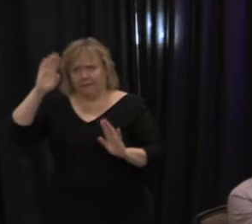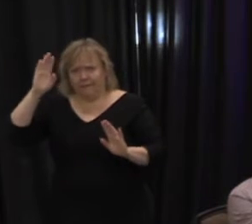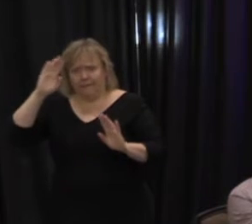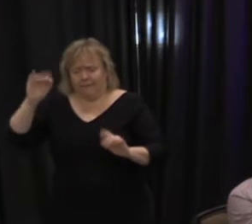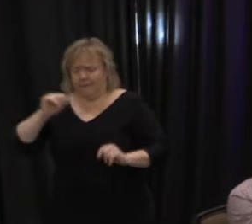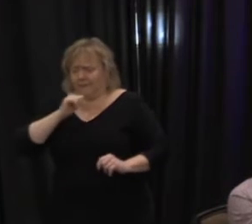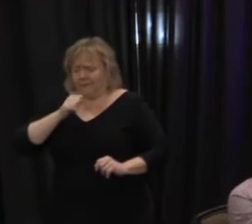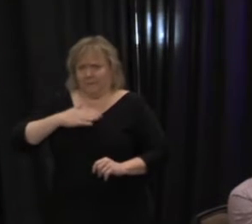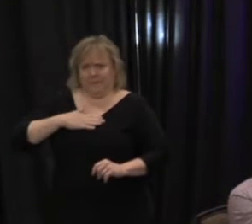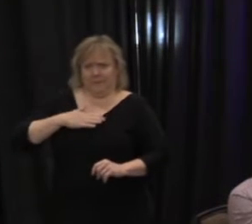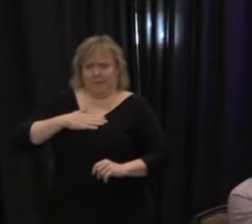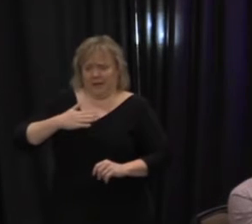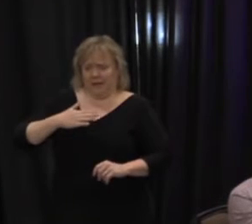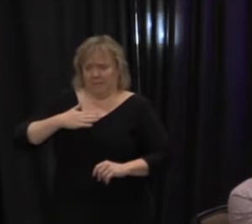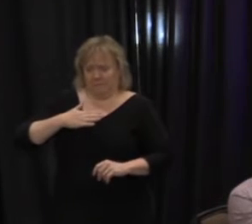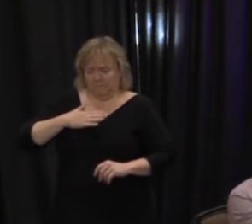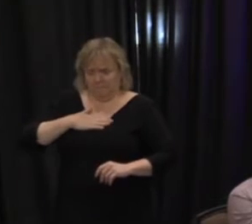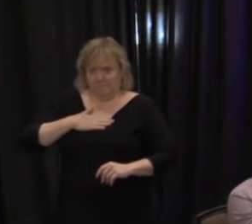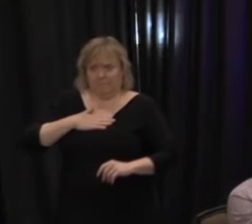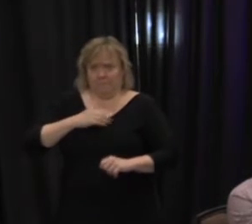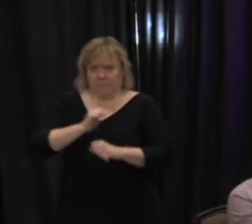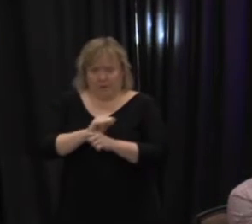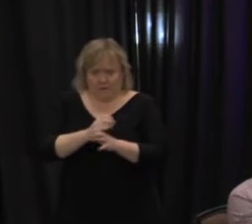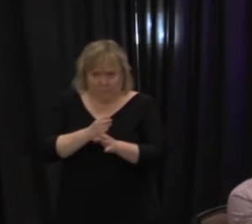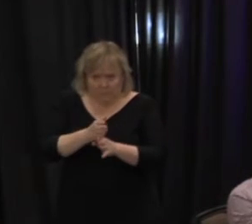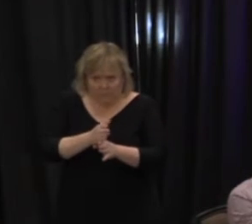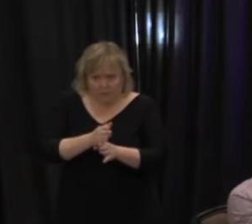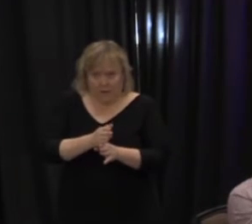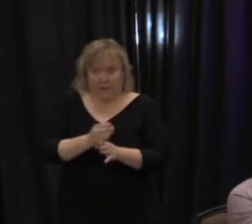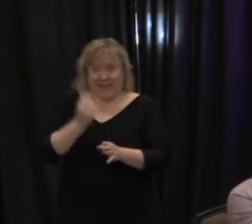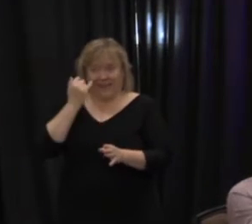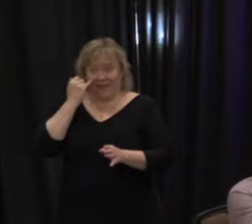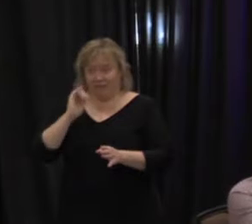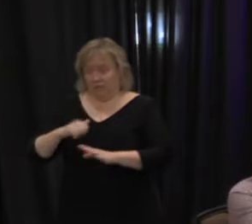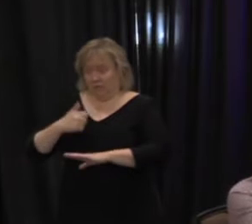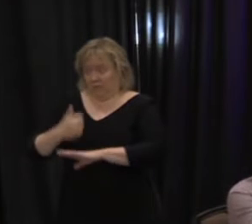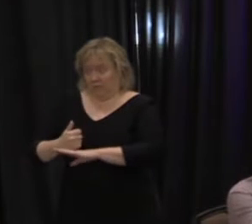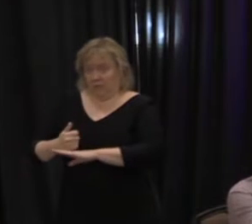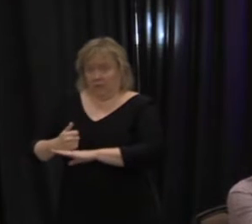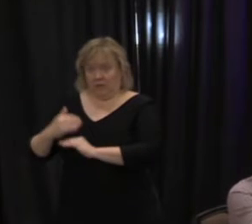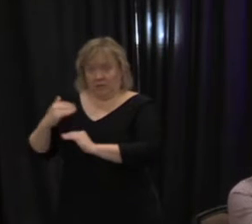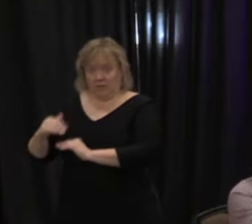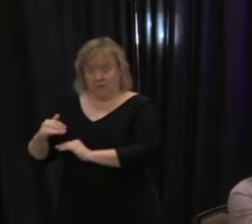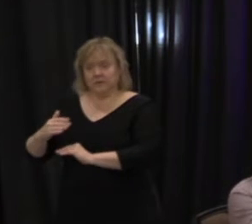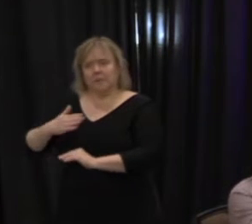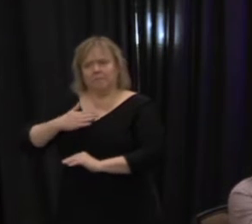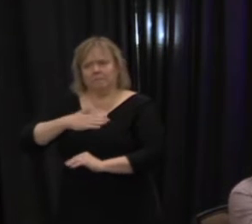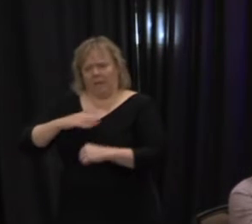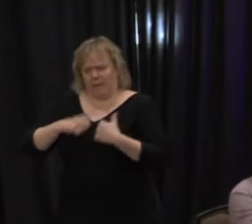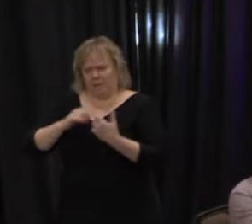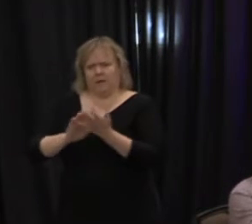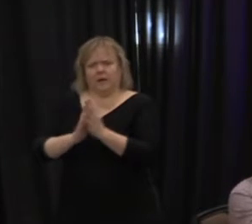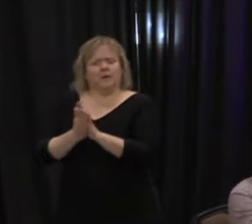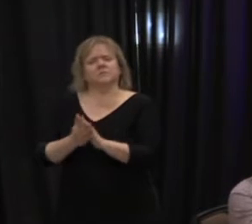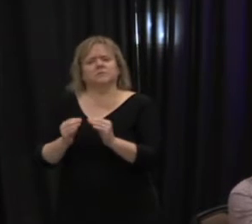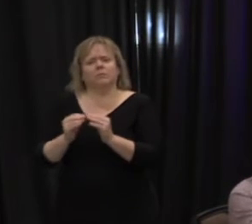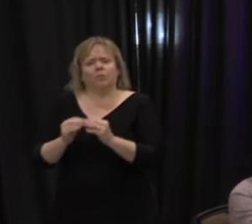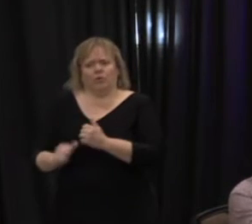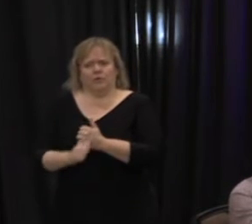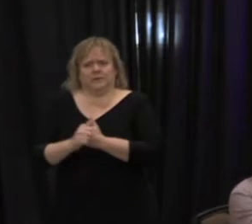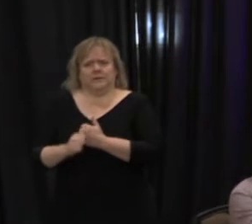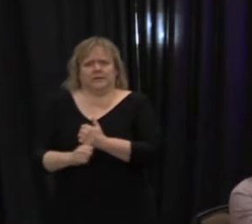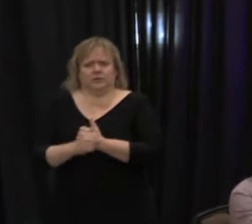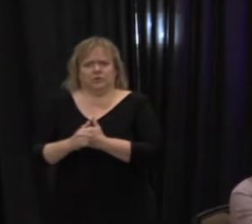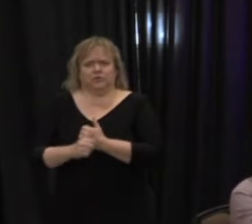me. This is going to make my life more dangerous, put me at greater risk. Having those stories as part of the public discussion is